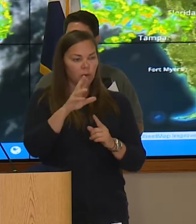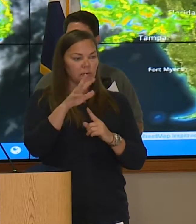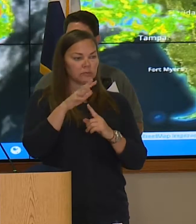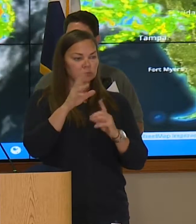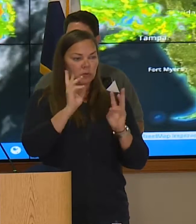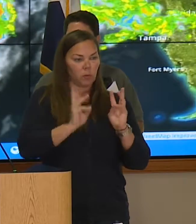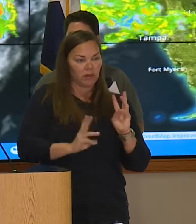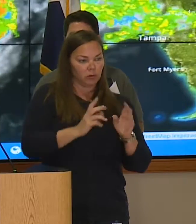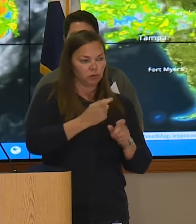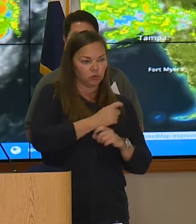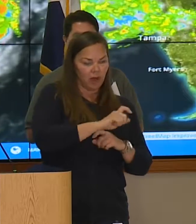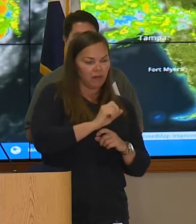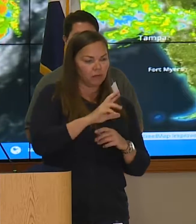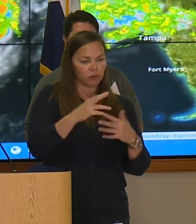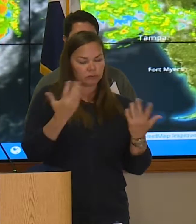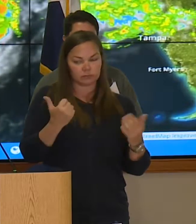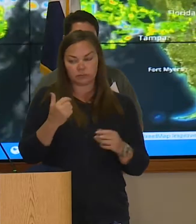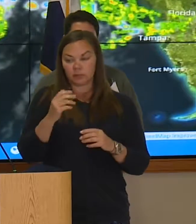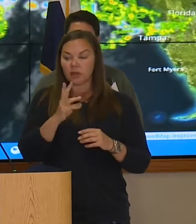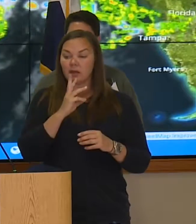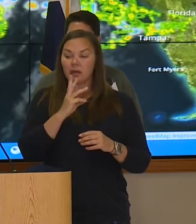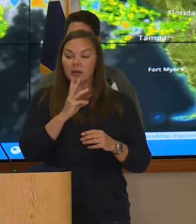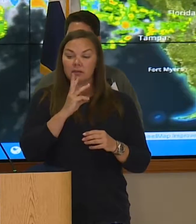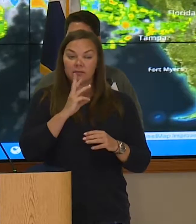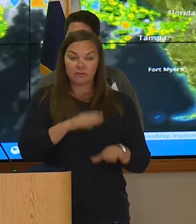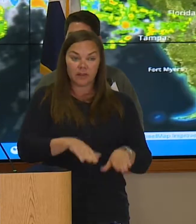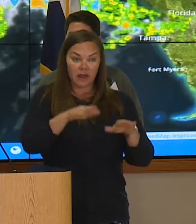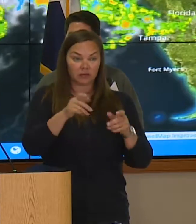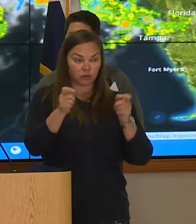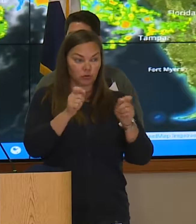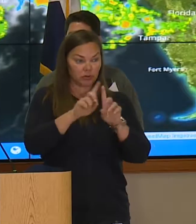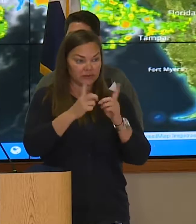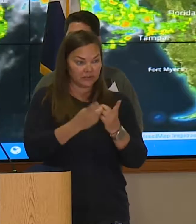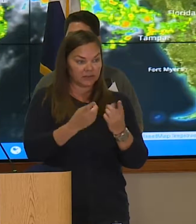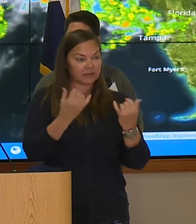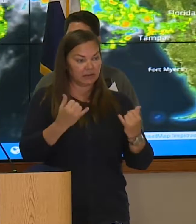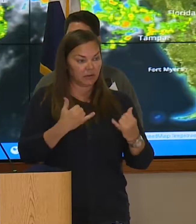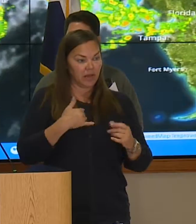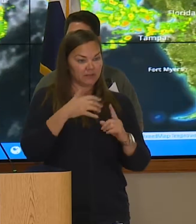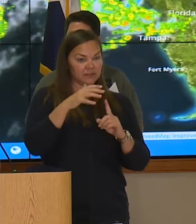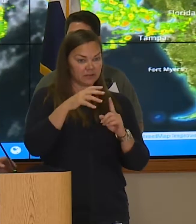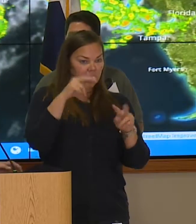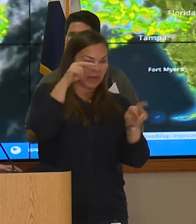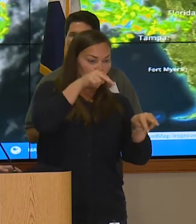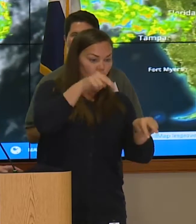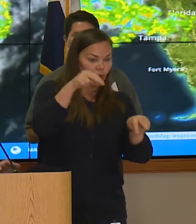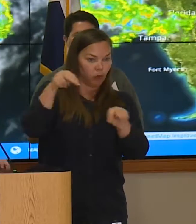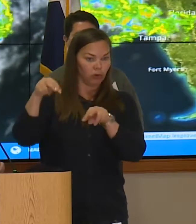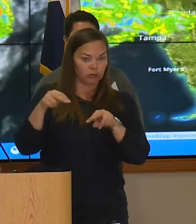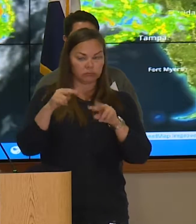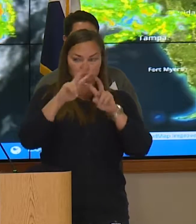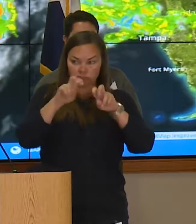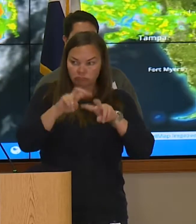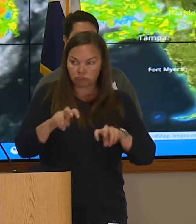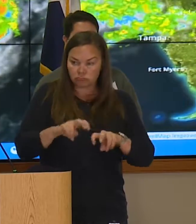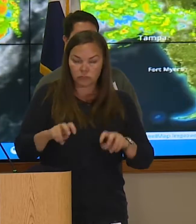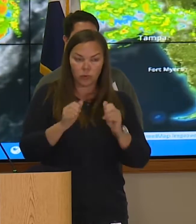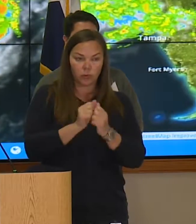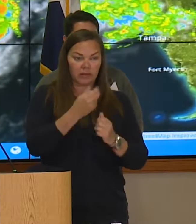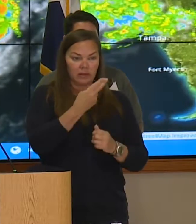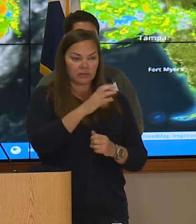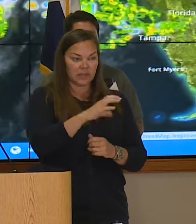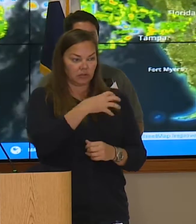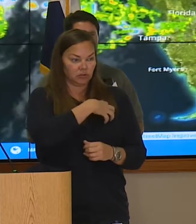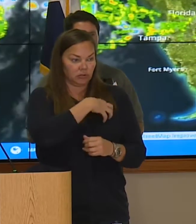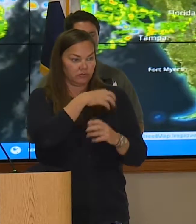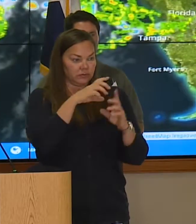or Well, the Flood Control District is currently conducting an aerial assessment of the county with a Harris County